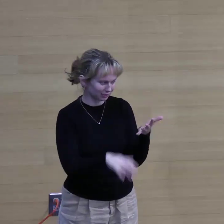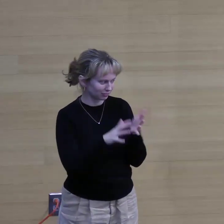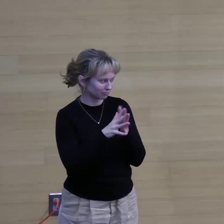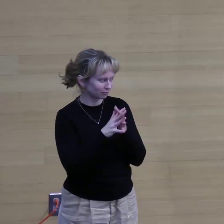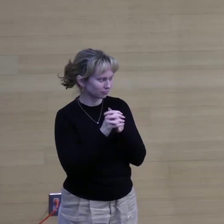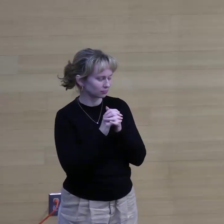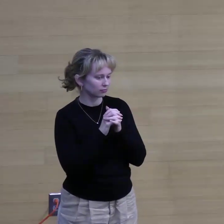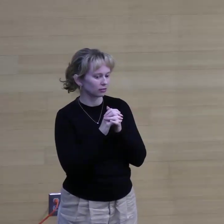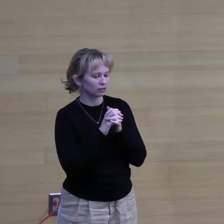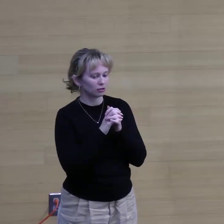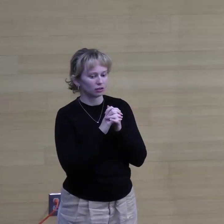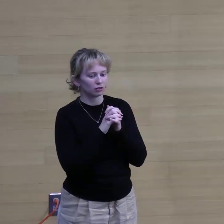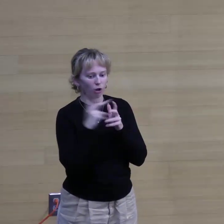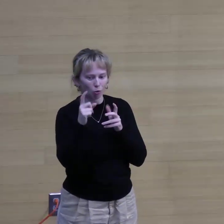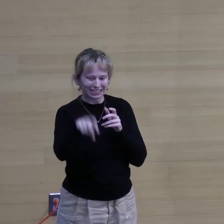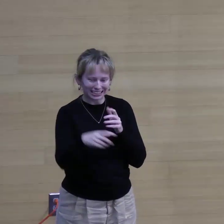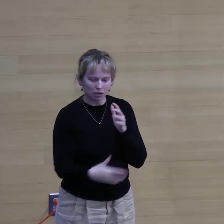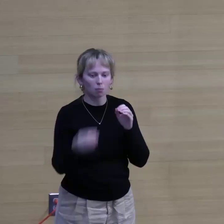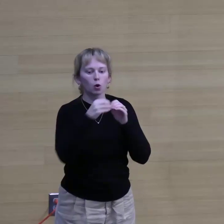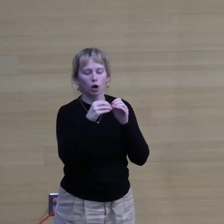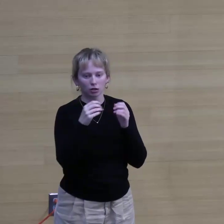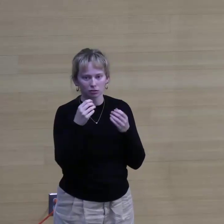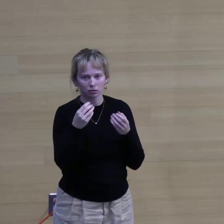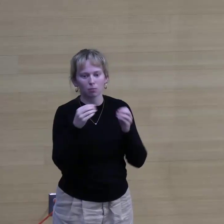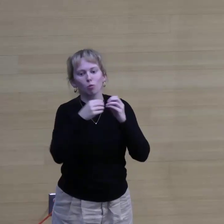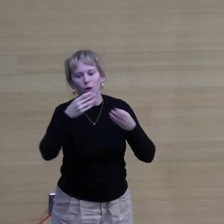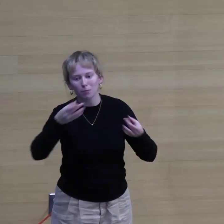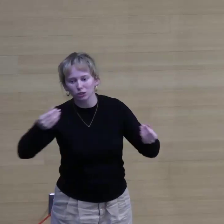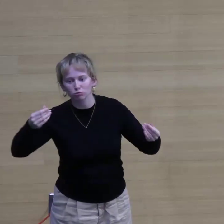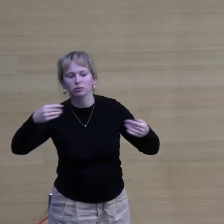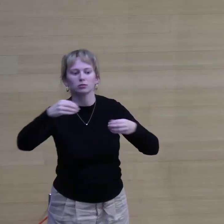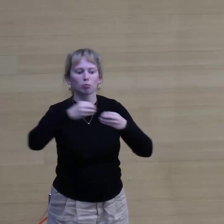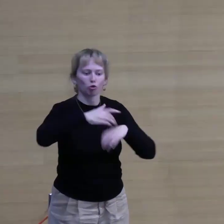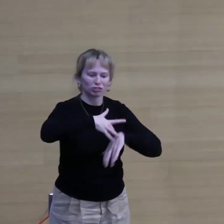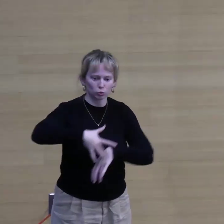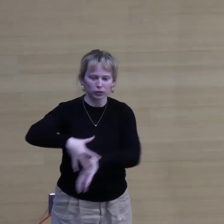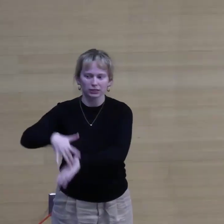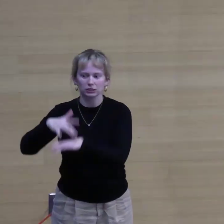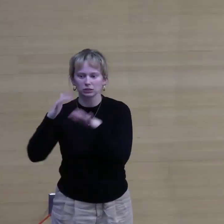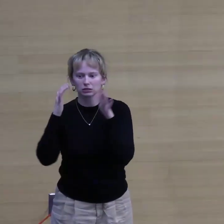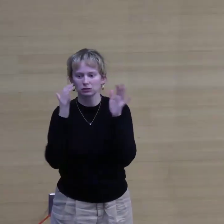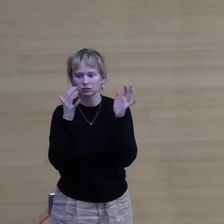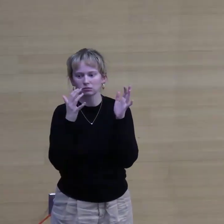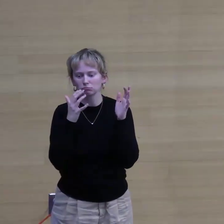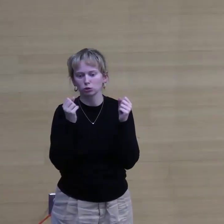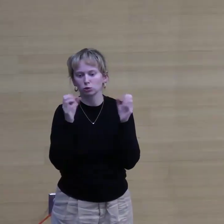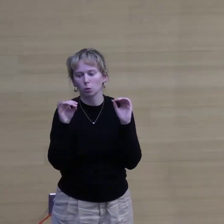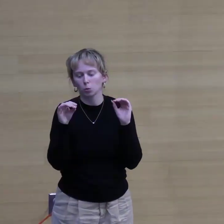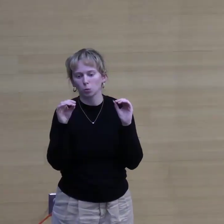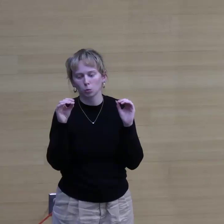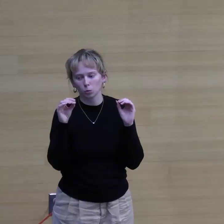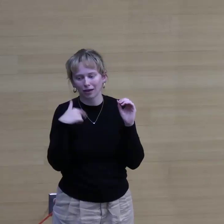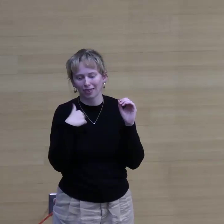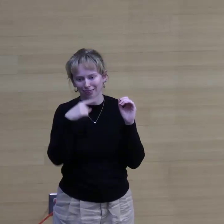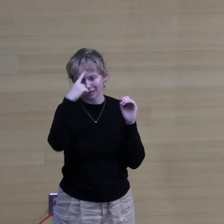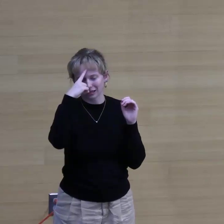I do think there always needs to be more materials and resources. And so, I